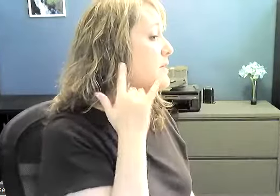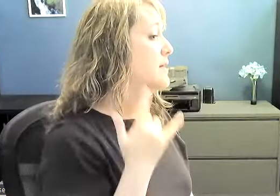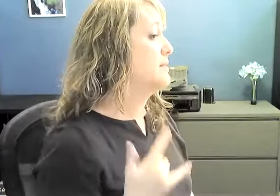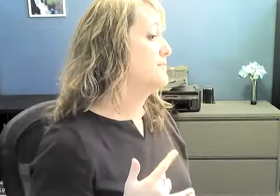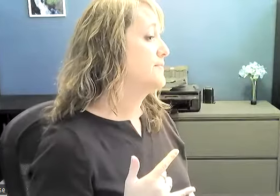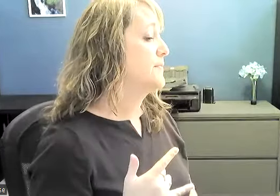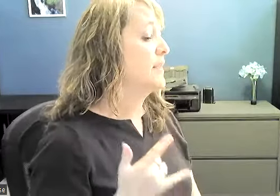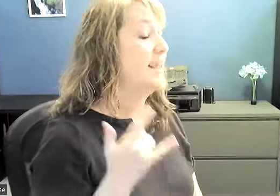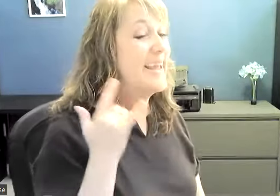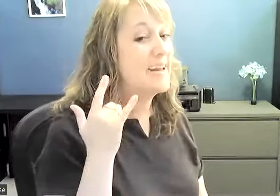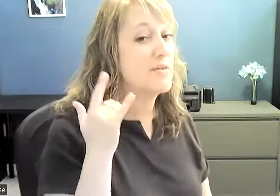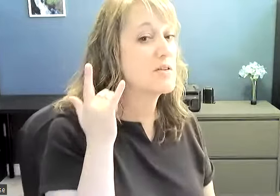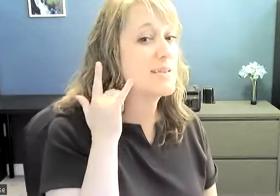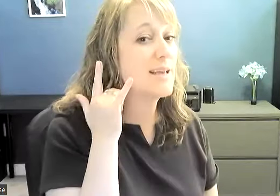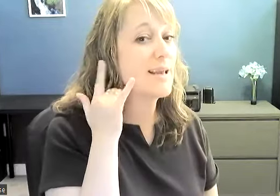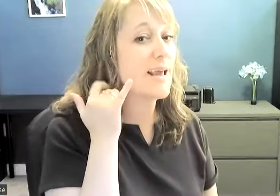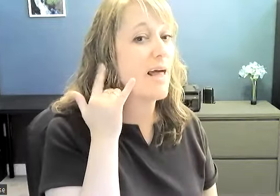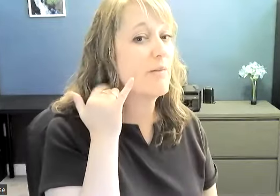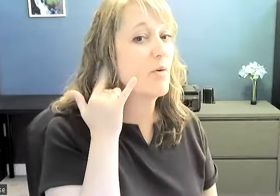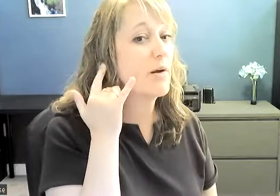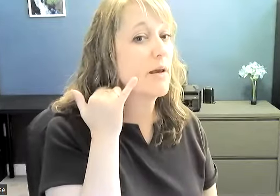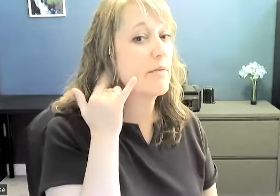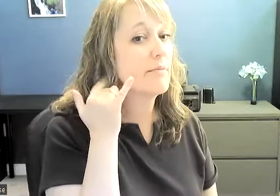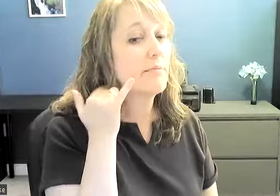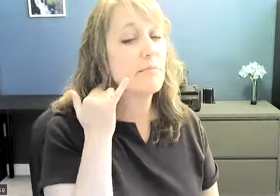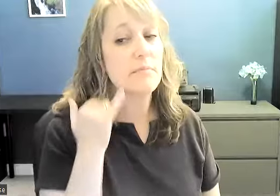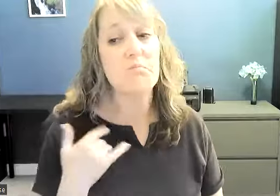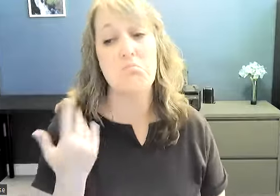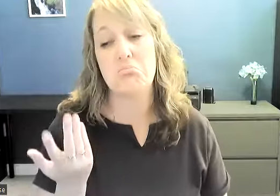that. And I've also seen California.